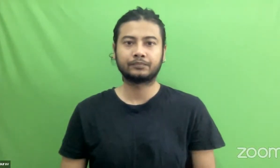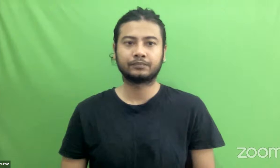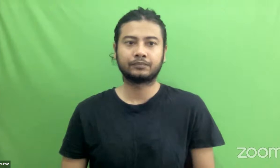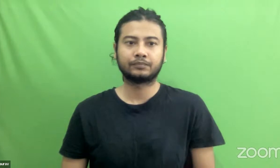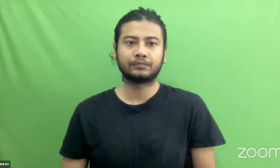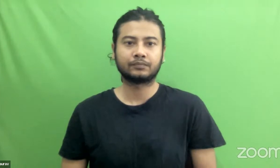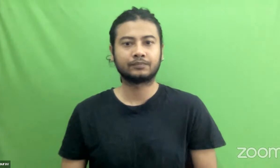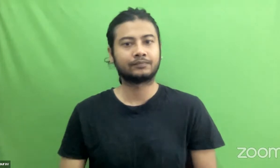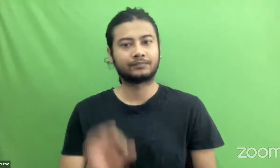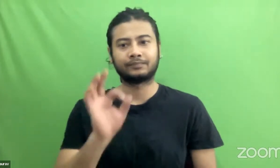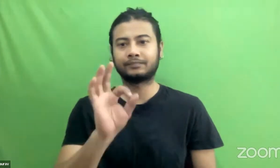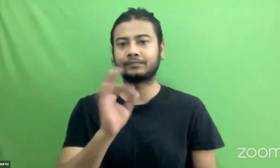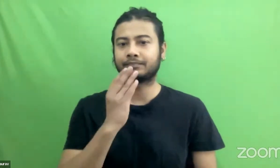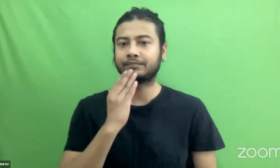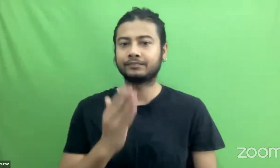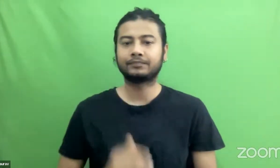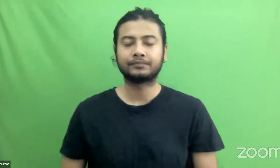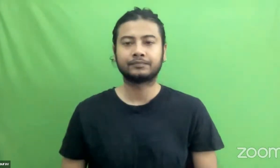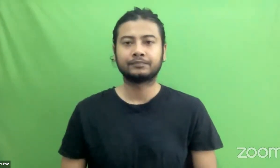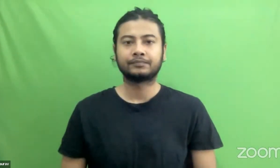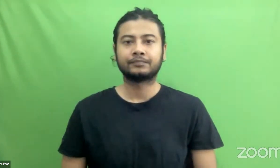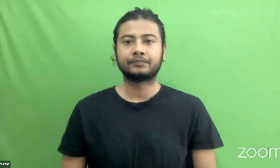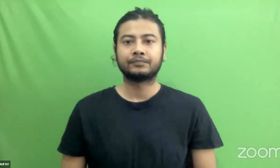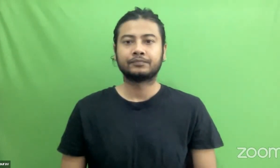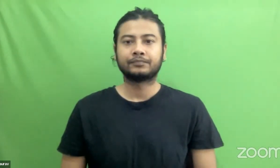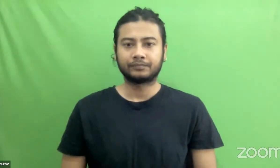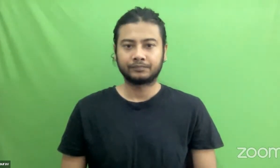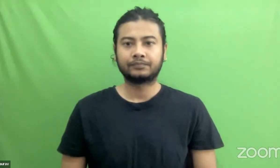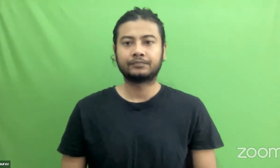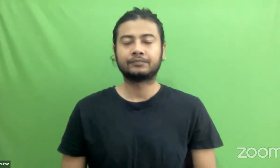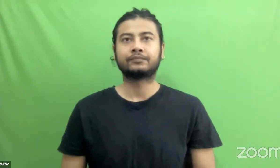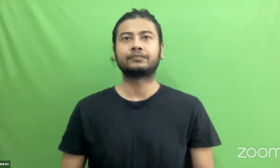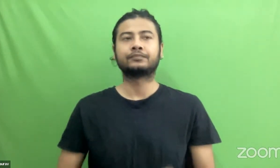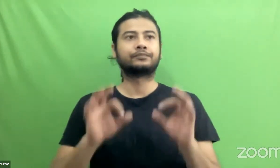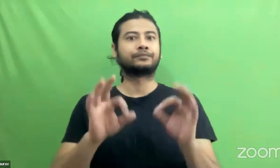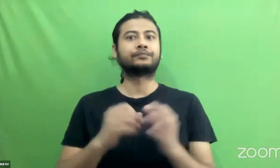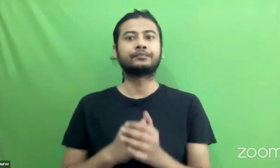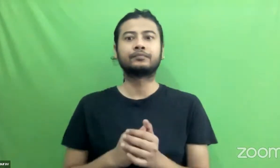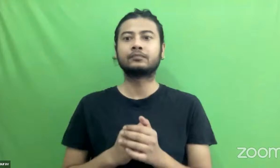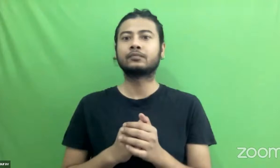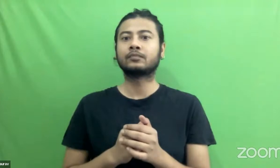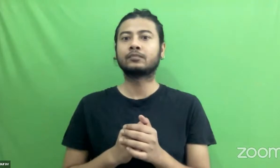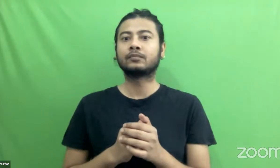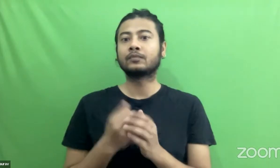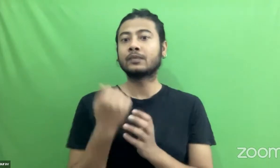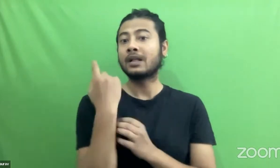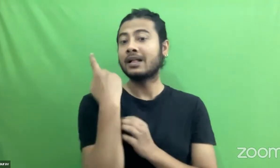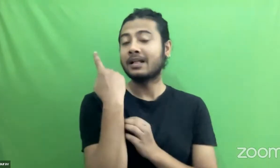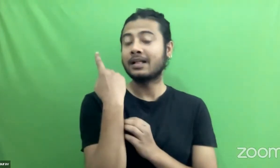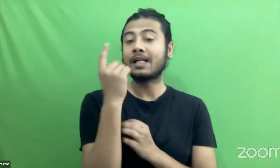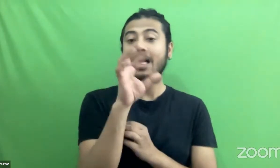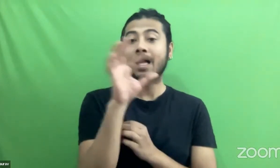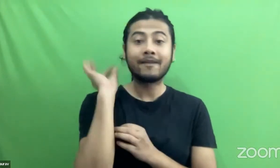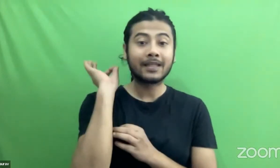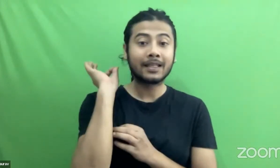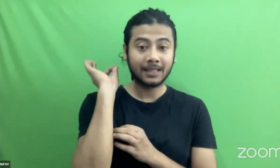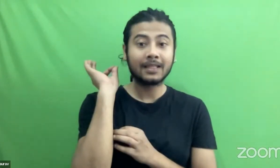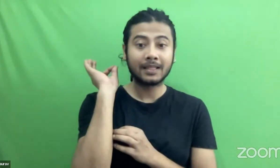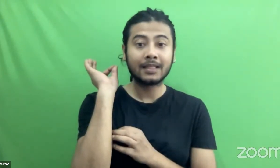Thank you. So as we have started last week, we have started the process of revising our 5 weeks